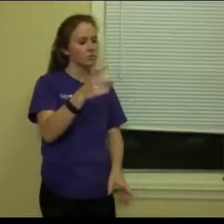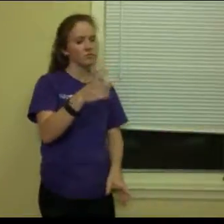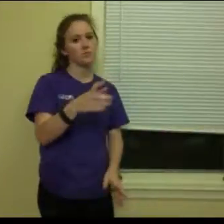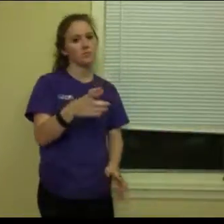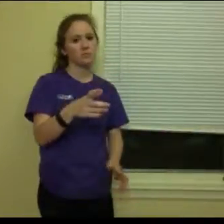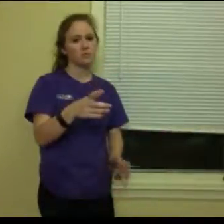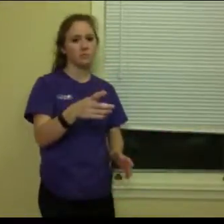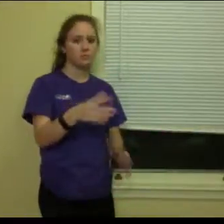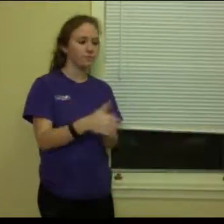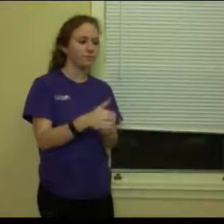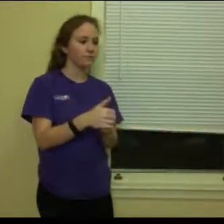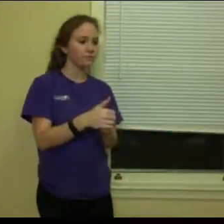but I need